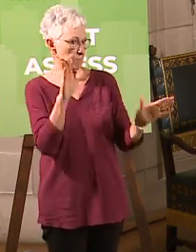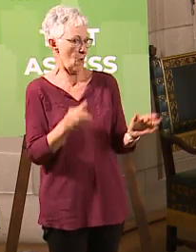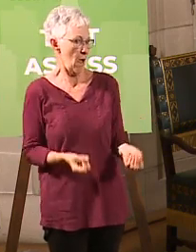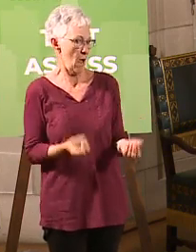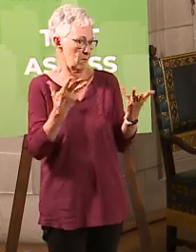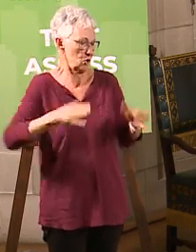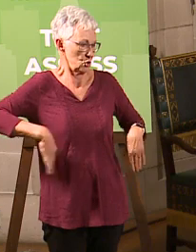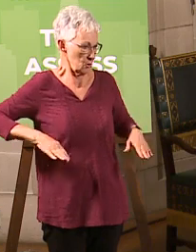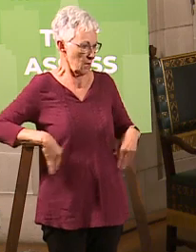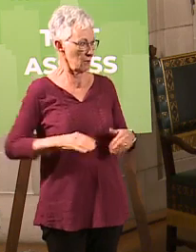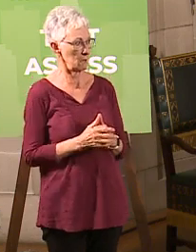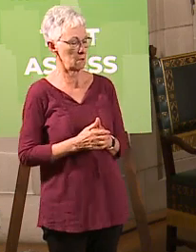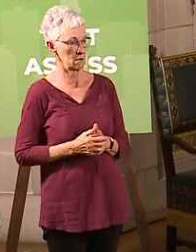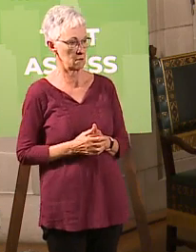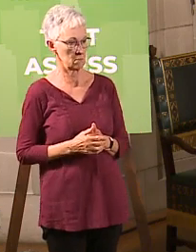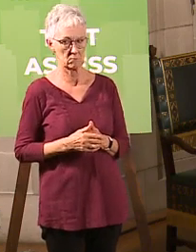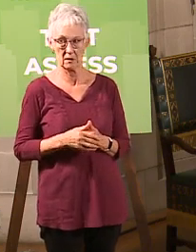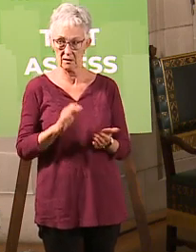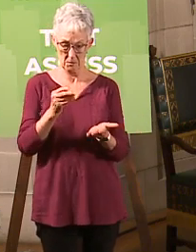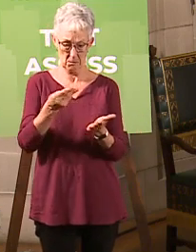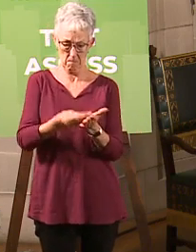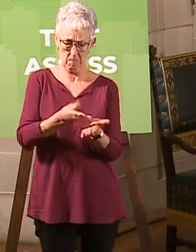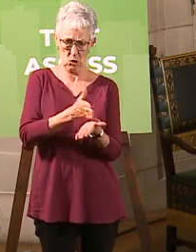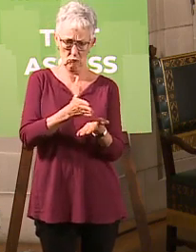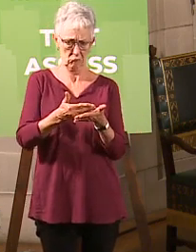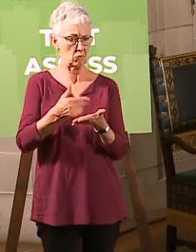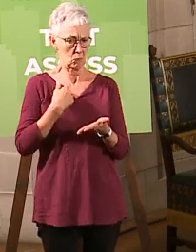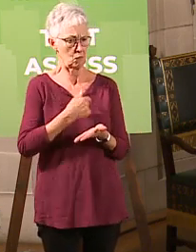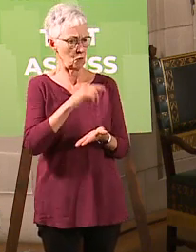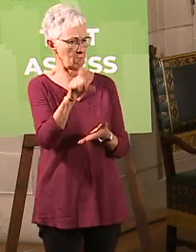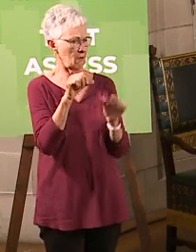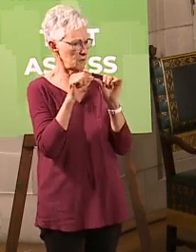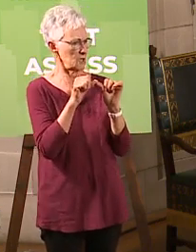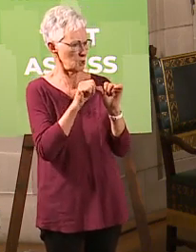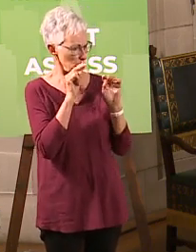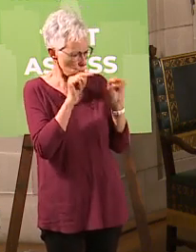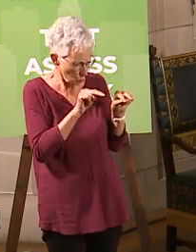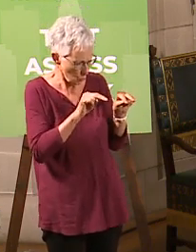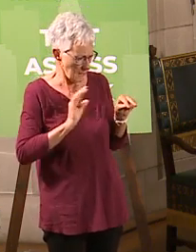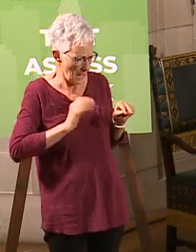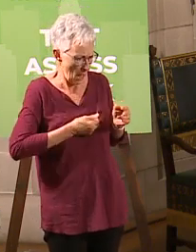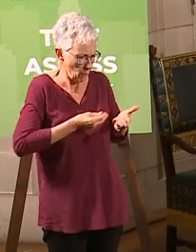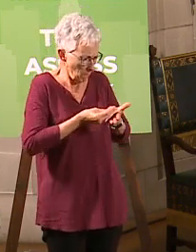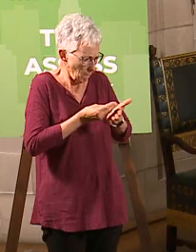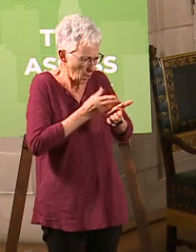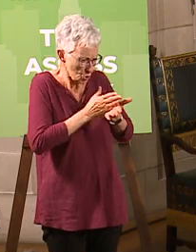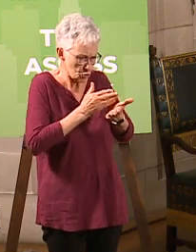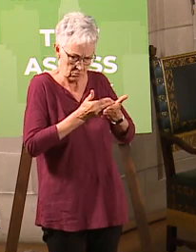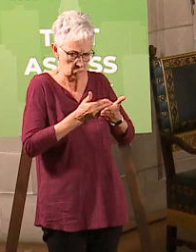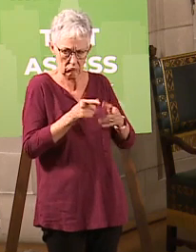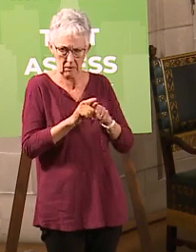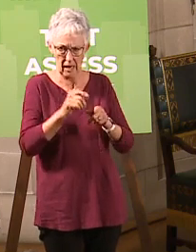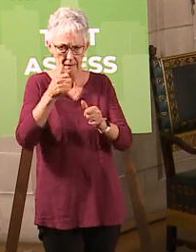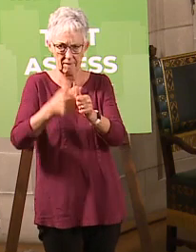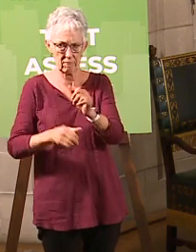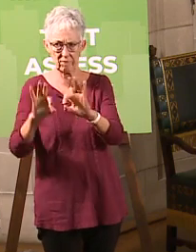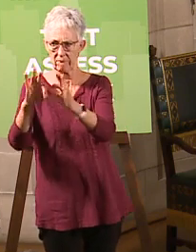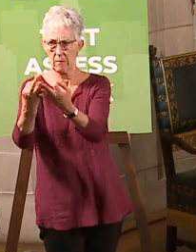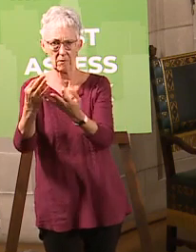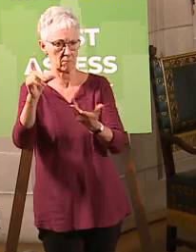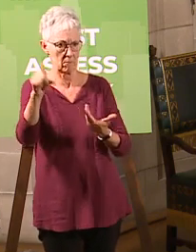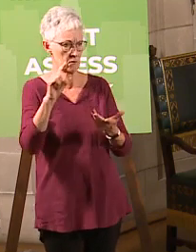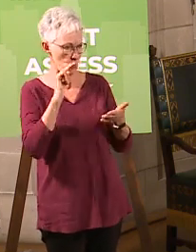budget? We have not been keeping track. I mean, we're keeping track of the State Patrol's overtime, but we have not compiled that data for just this